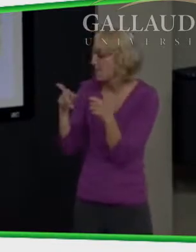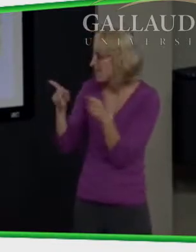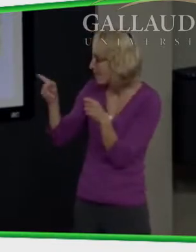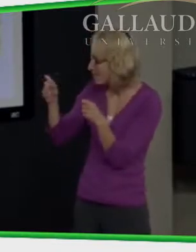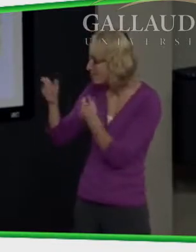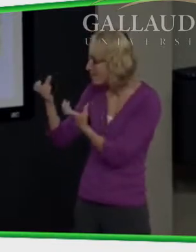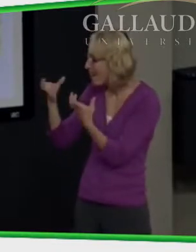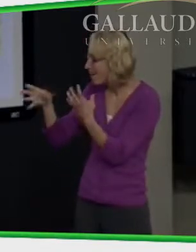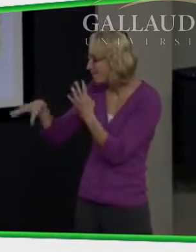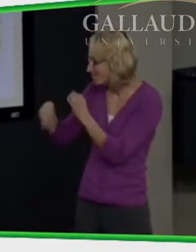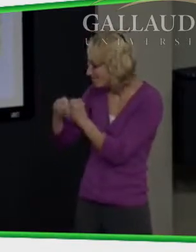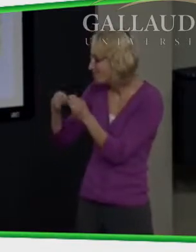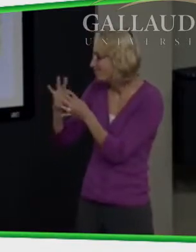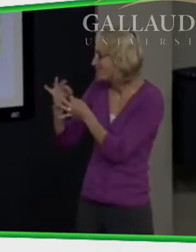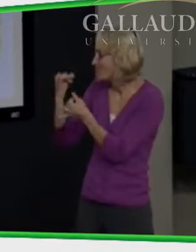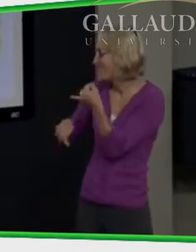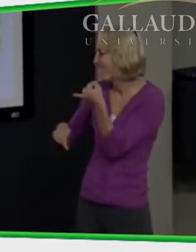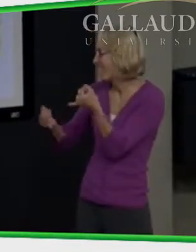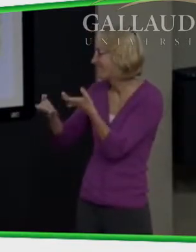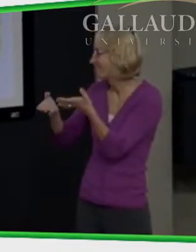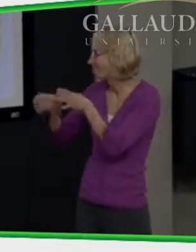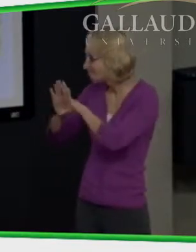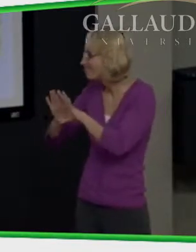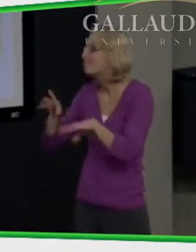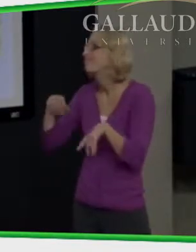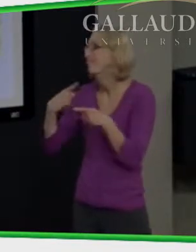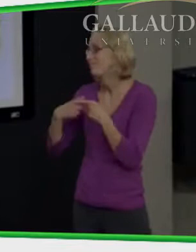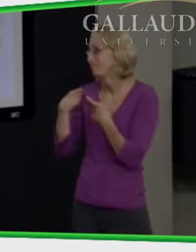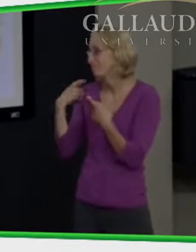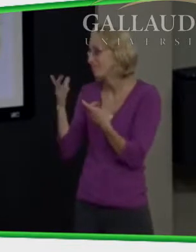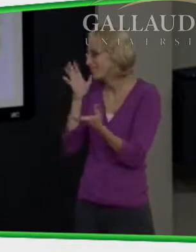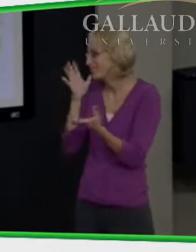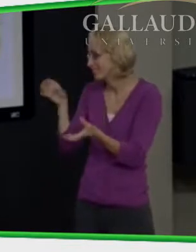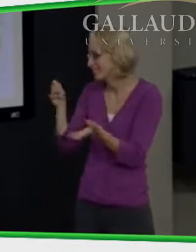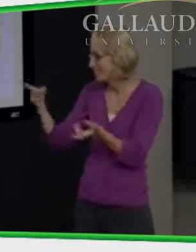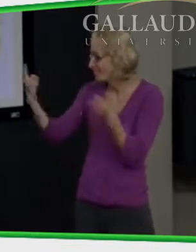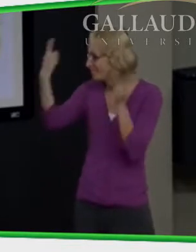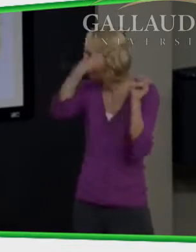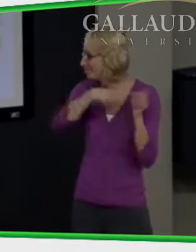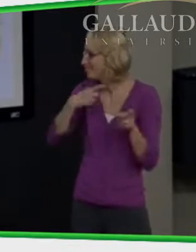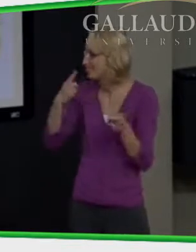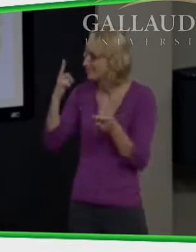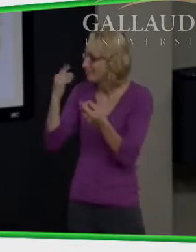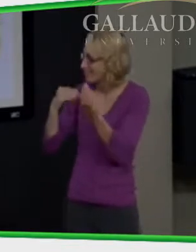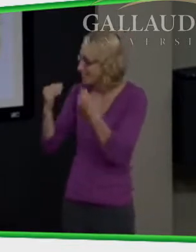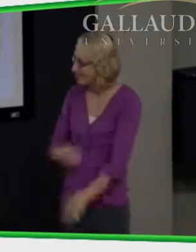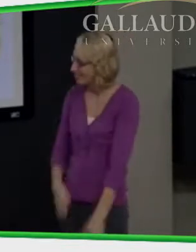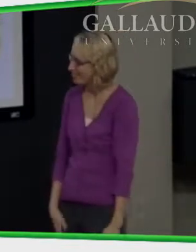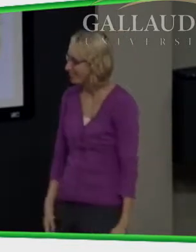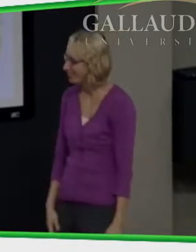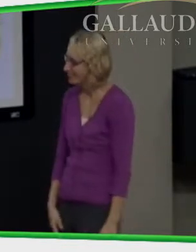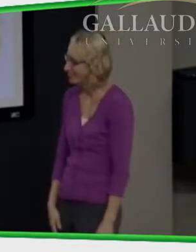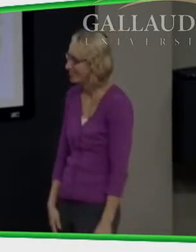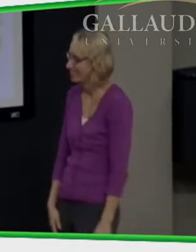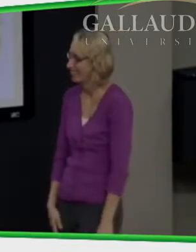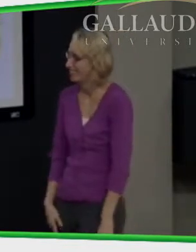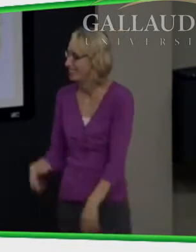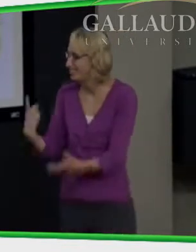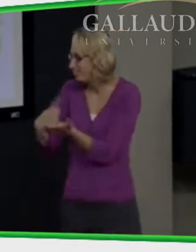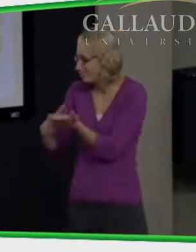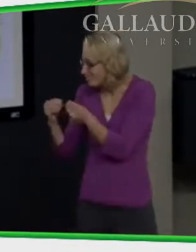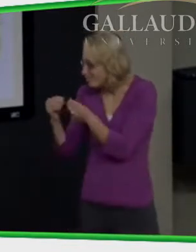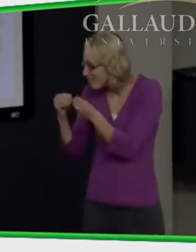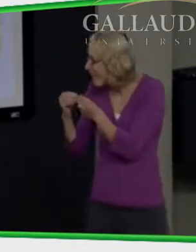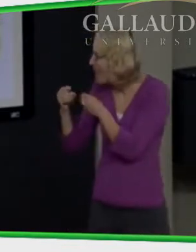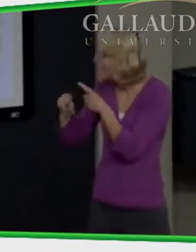and the translation to educators. So with that, I just want to give you an opportunity also to have any